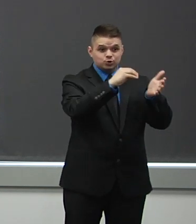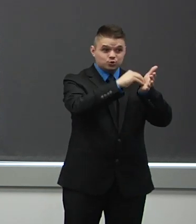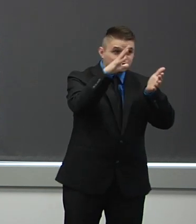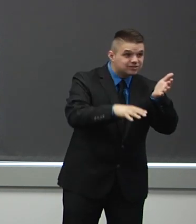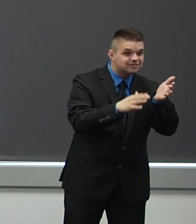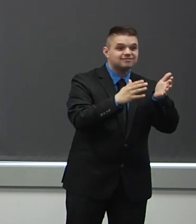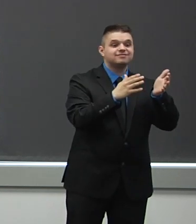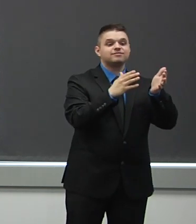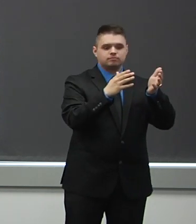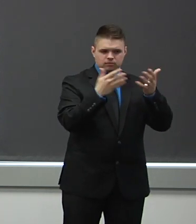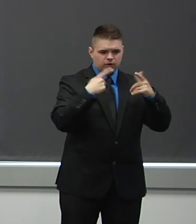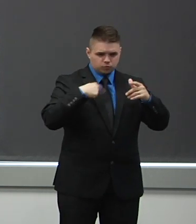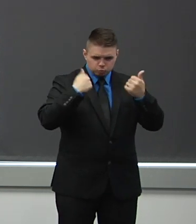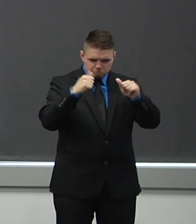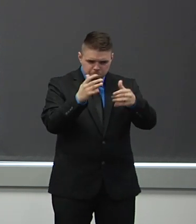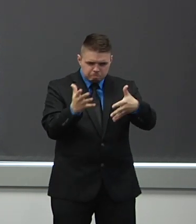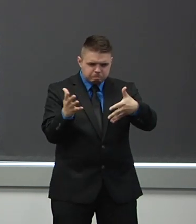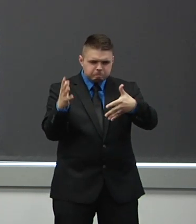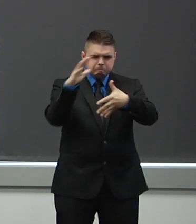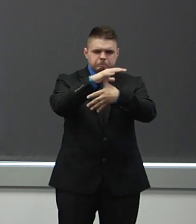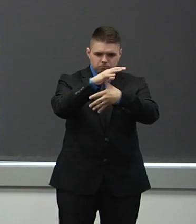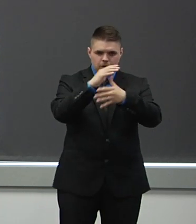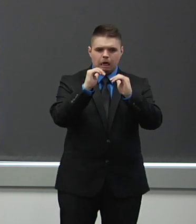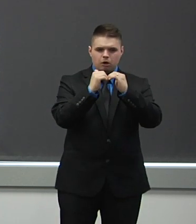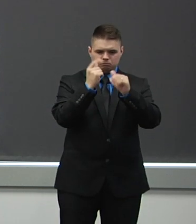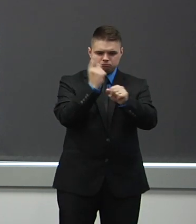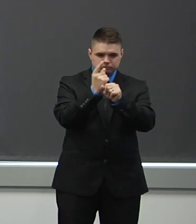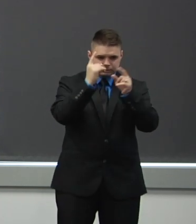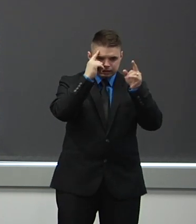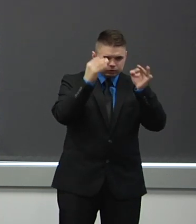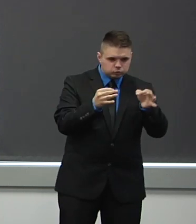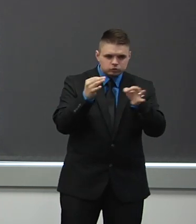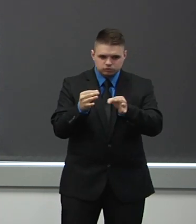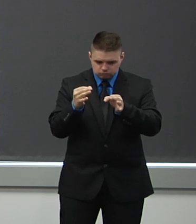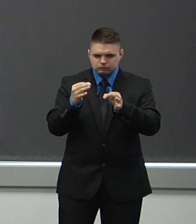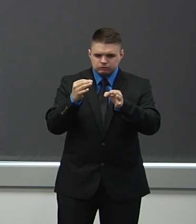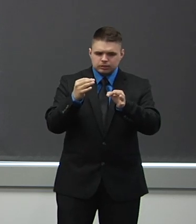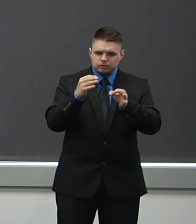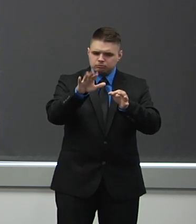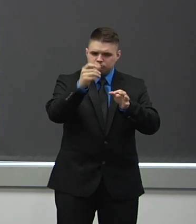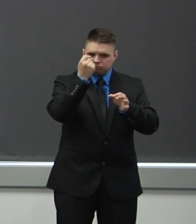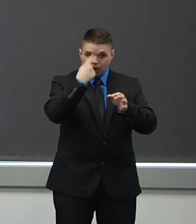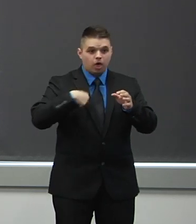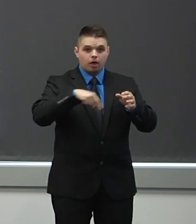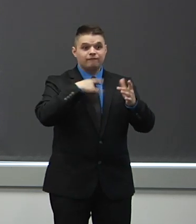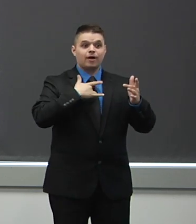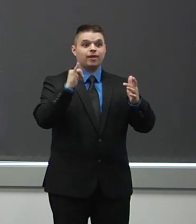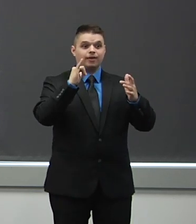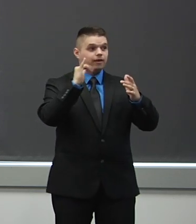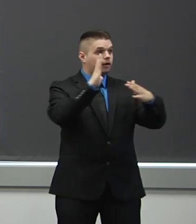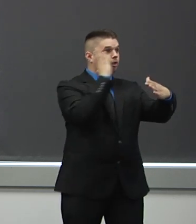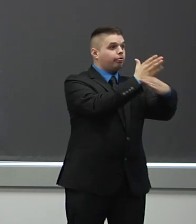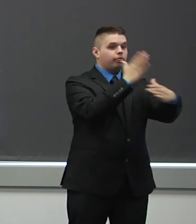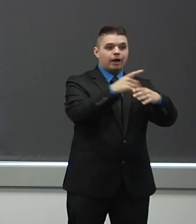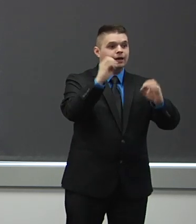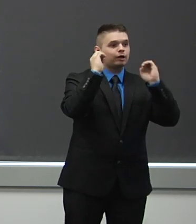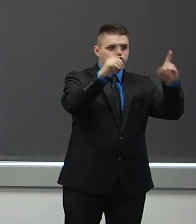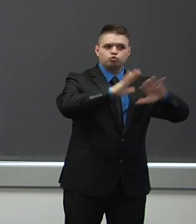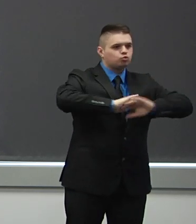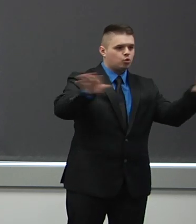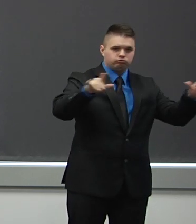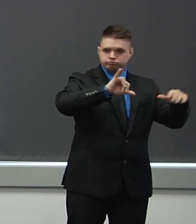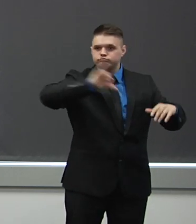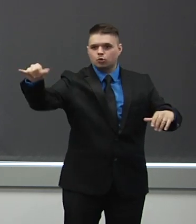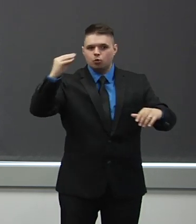making. We understand the incredible disruption this can have on each student's education.